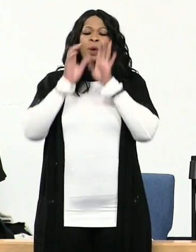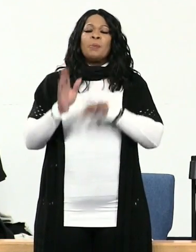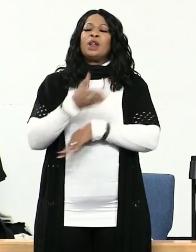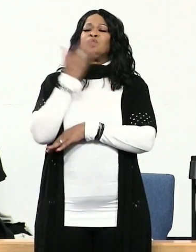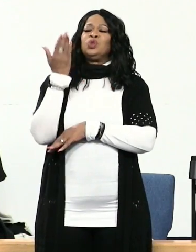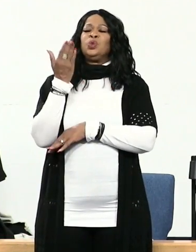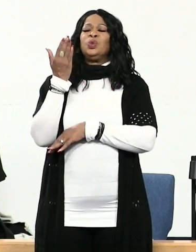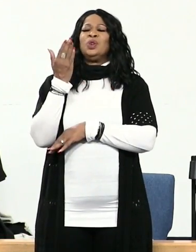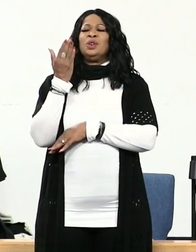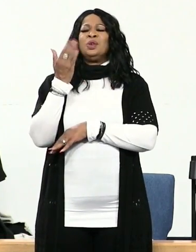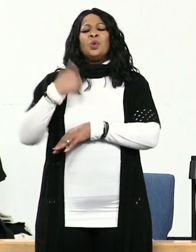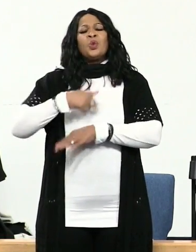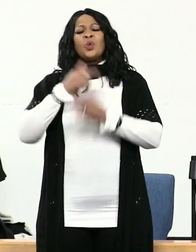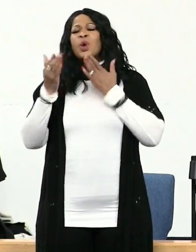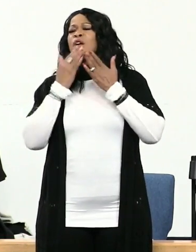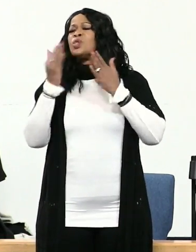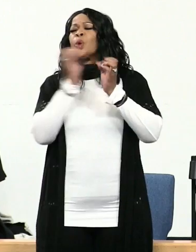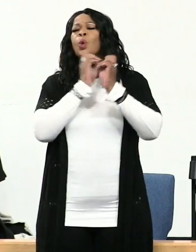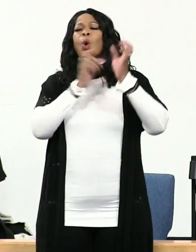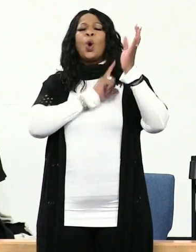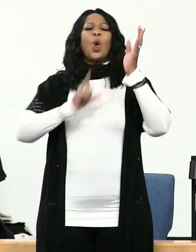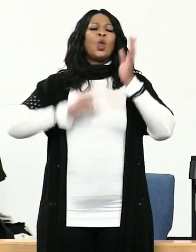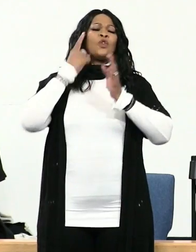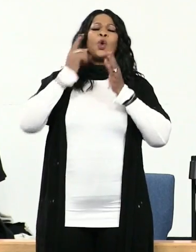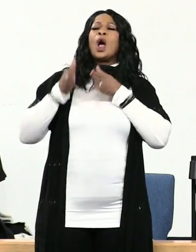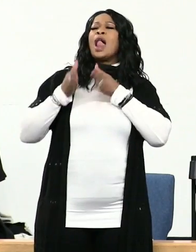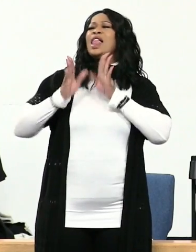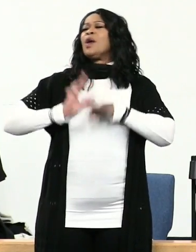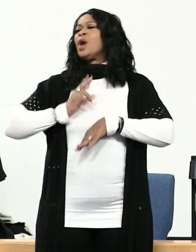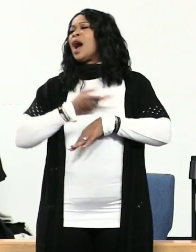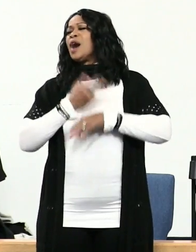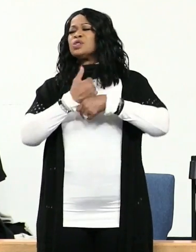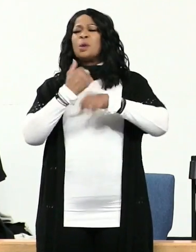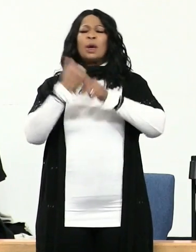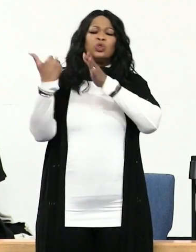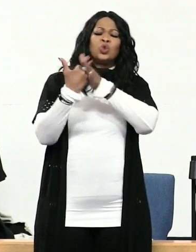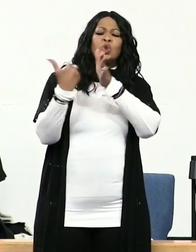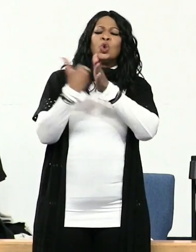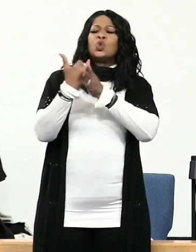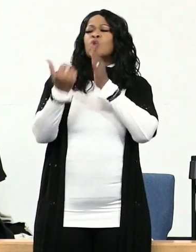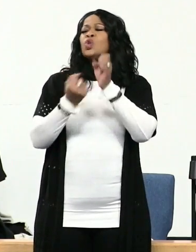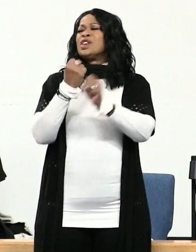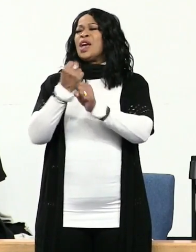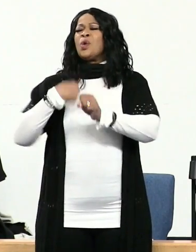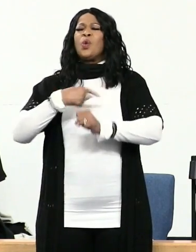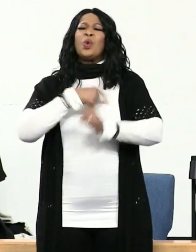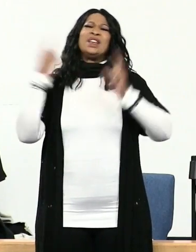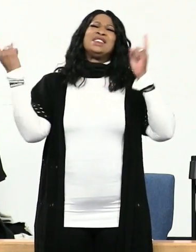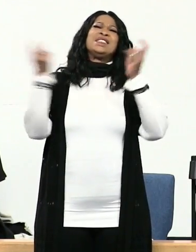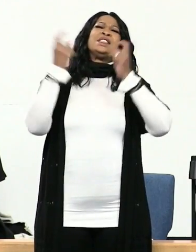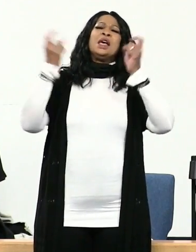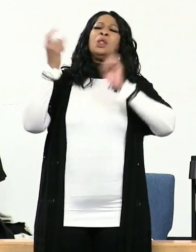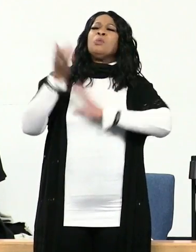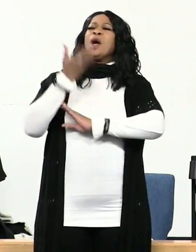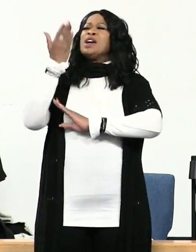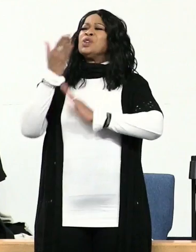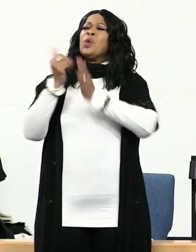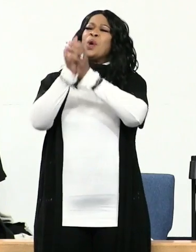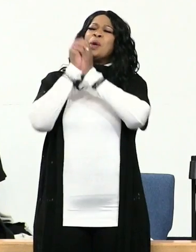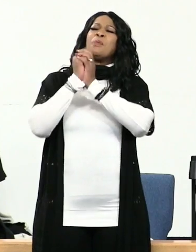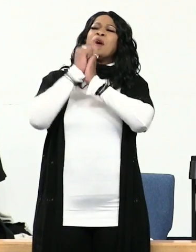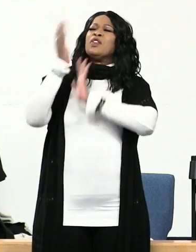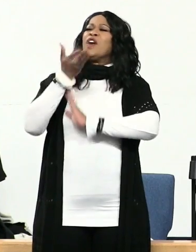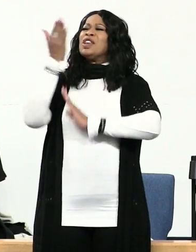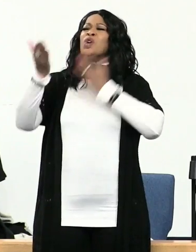you. We thank you, O Lord, for allowing us to make it into a new year. We celebrate you and we magnify